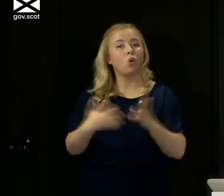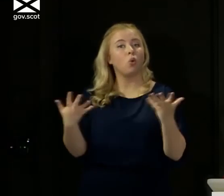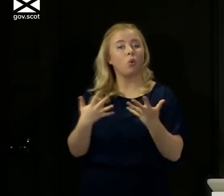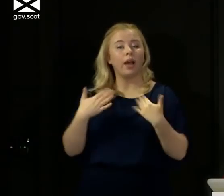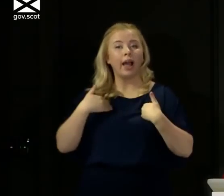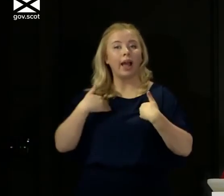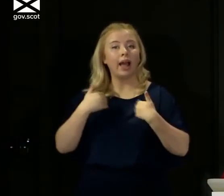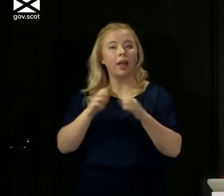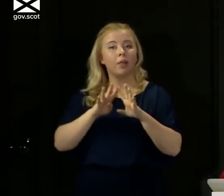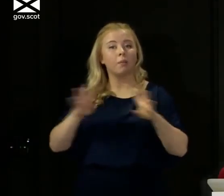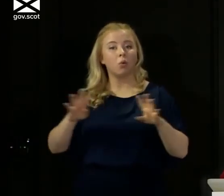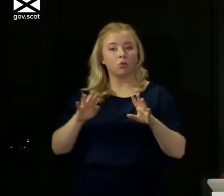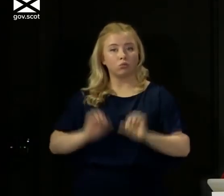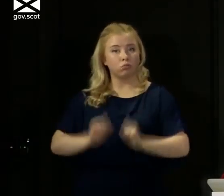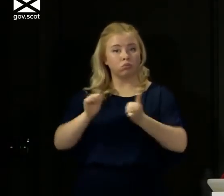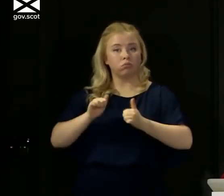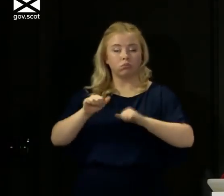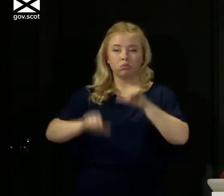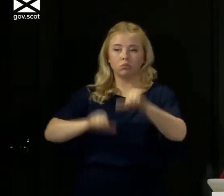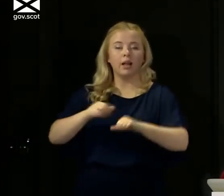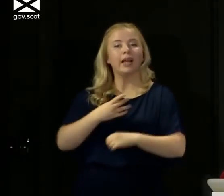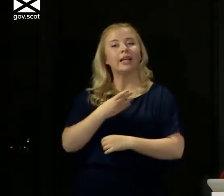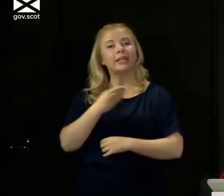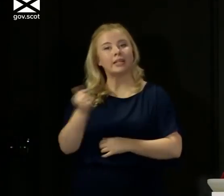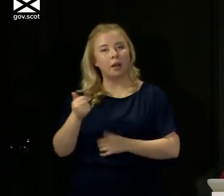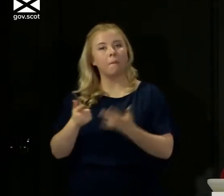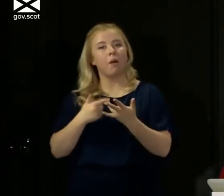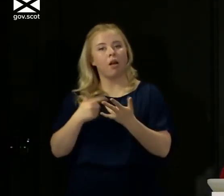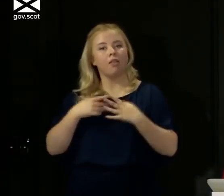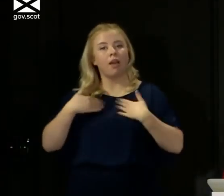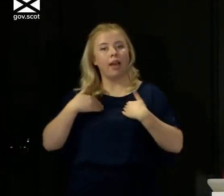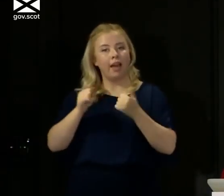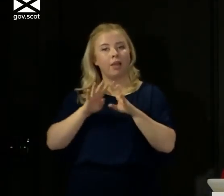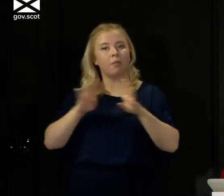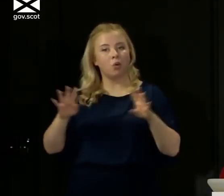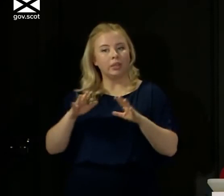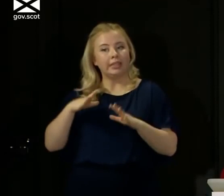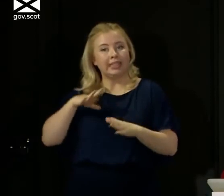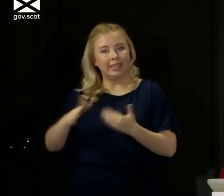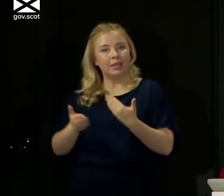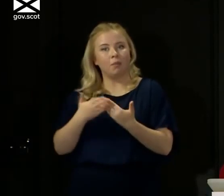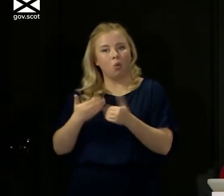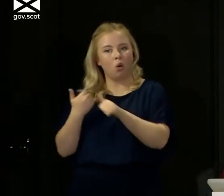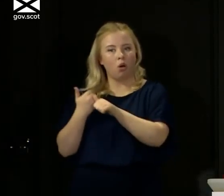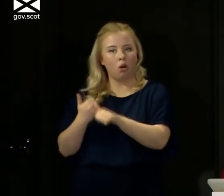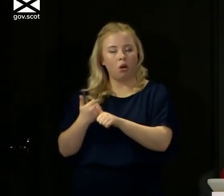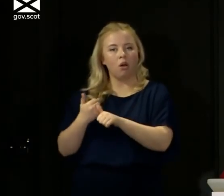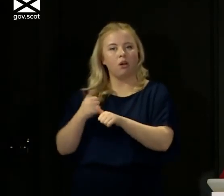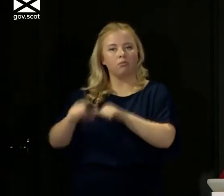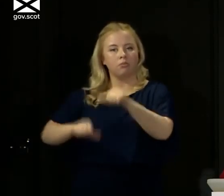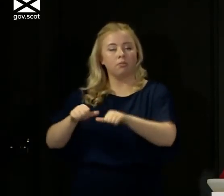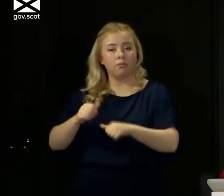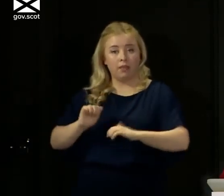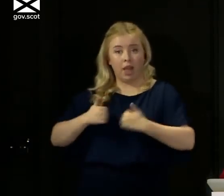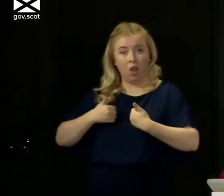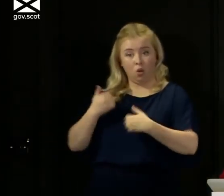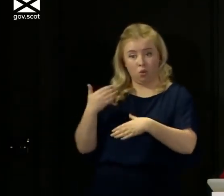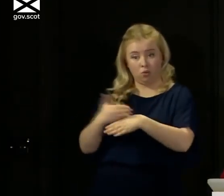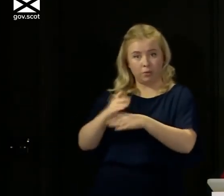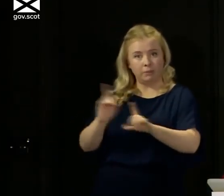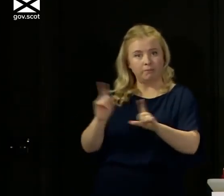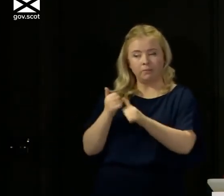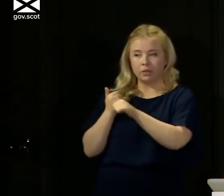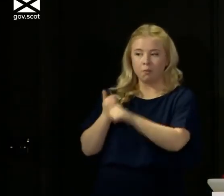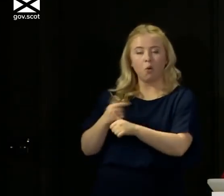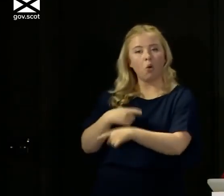are making good progress and where some health boards need to make more progress. And the job of the government is to support them and make sure they've got the resources to do